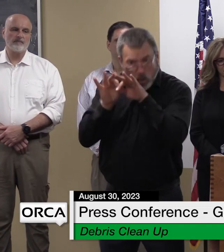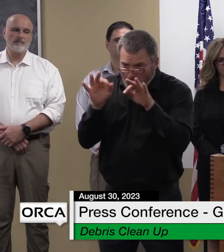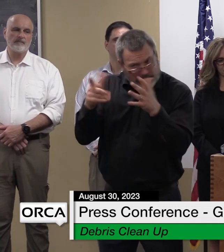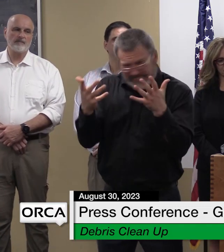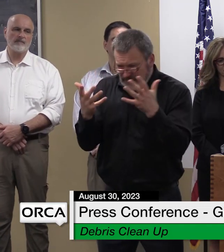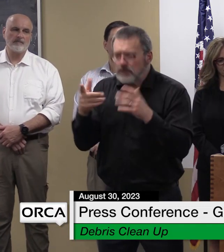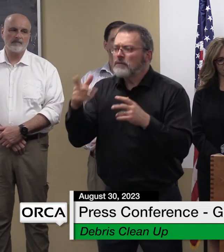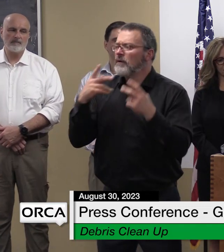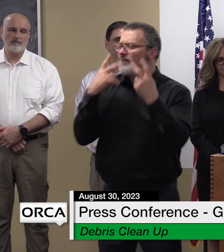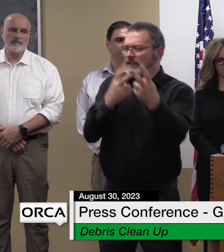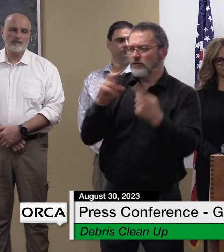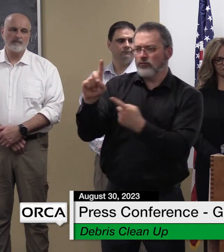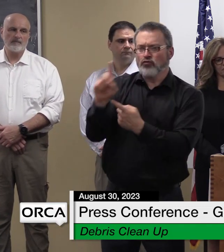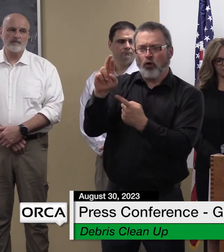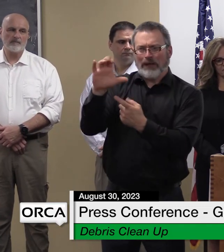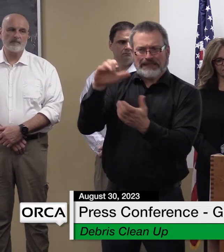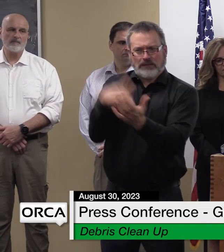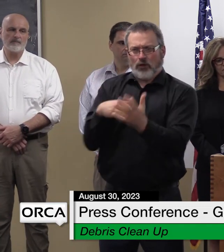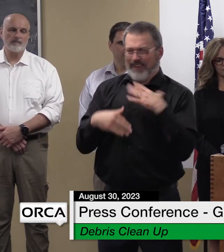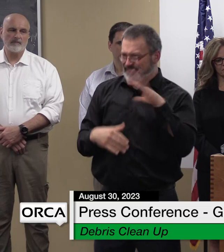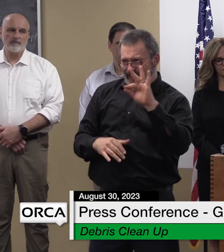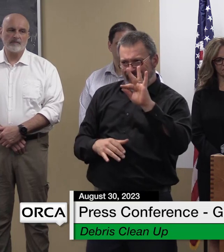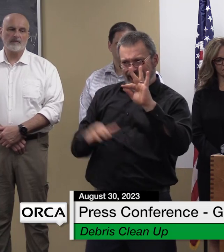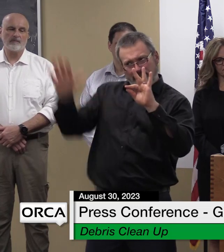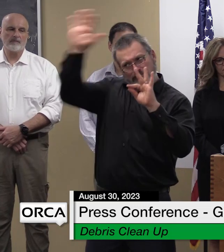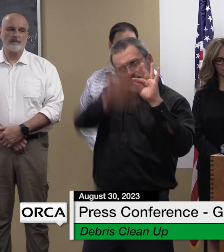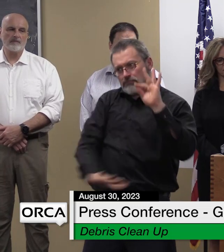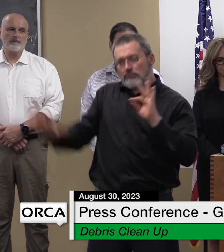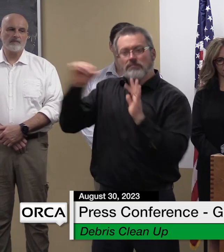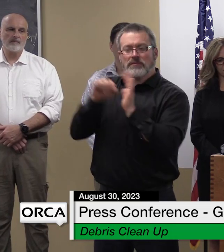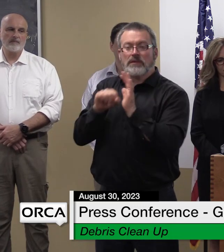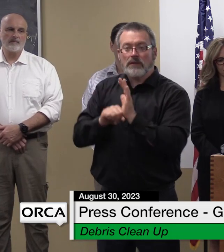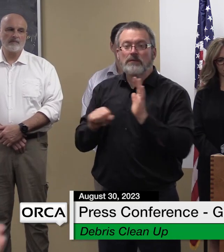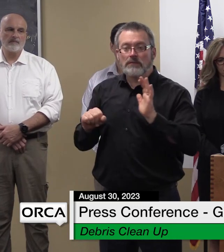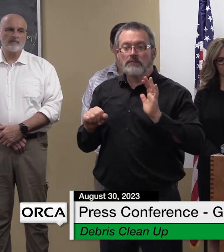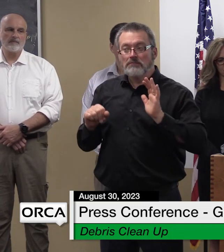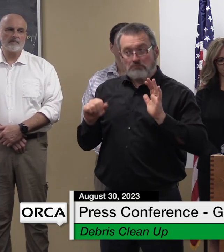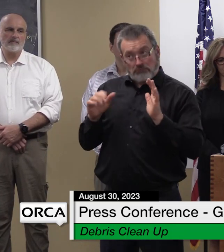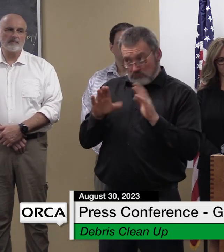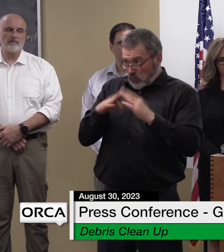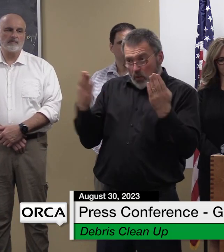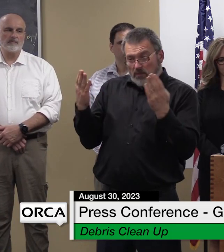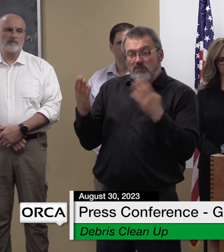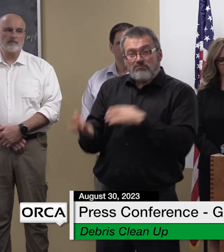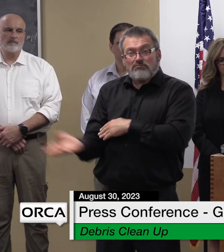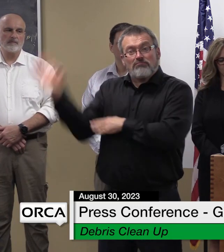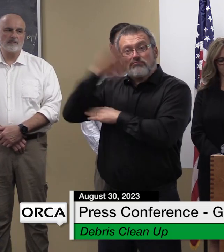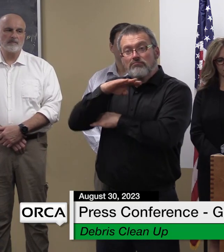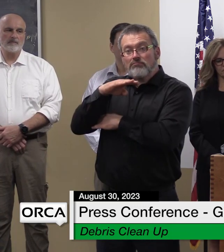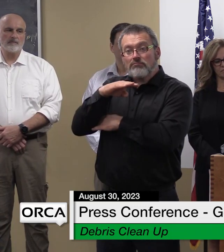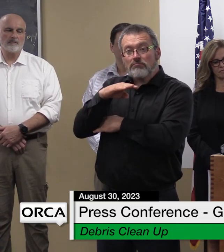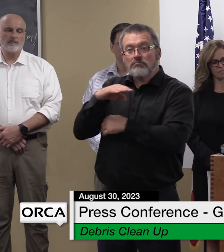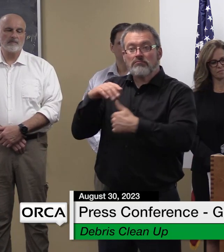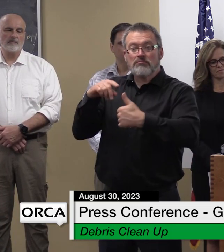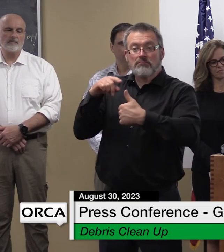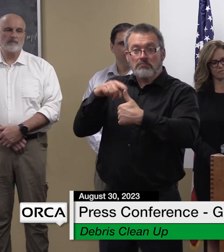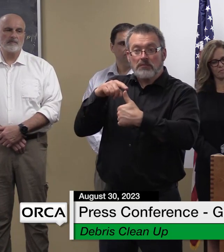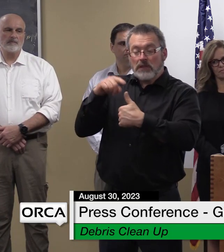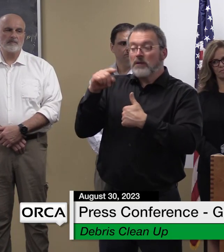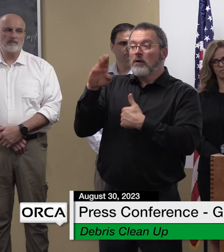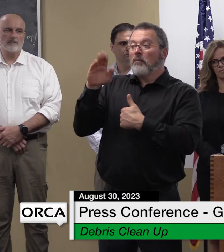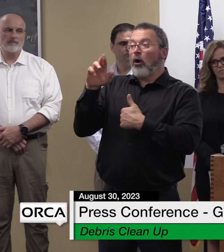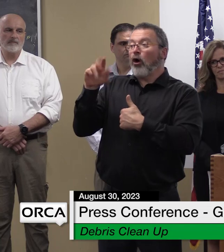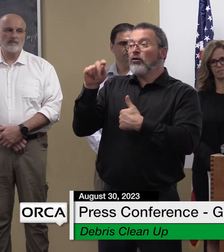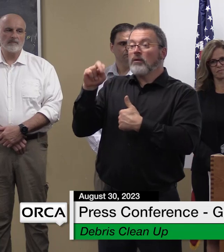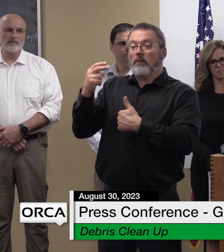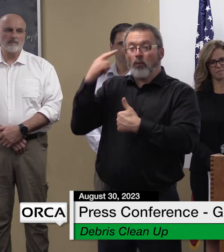We currently have 9 disaster recovery centers still open today. We have one at the Barton Memorial Building in Barton. We